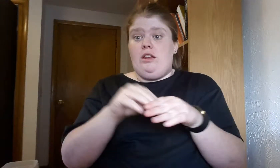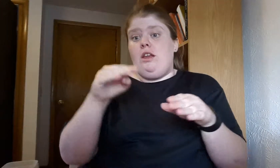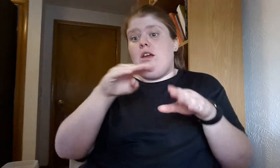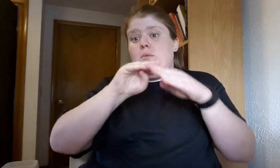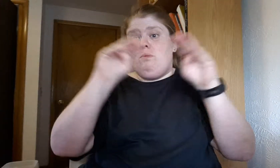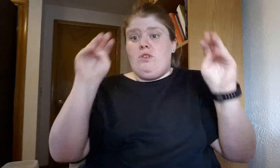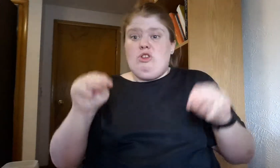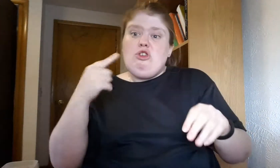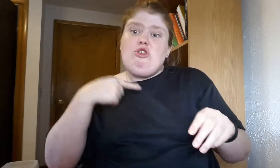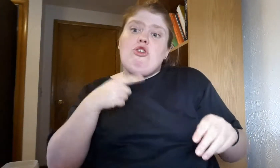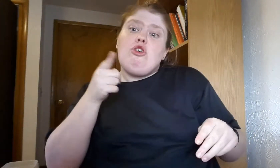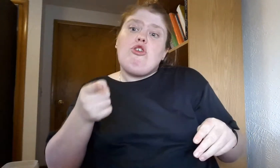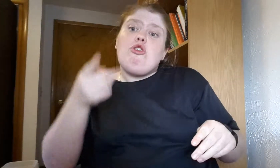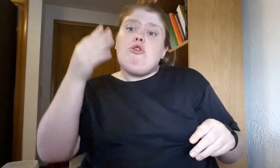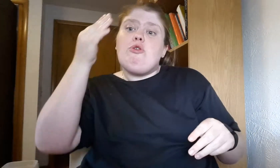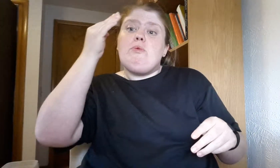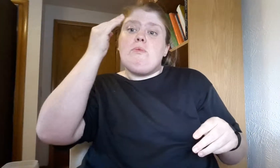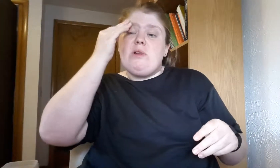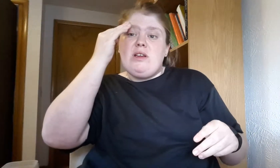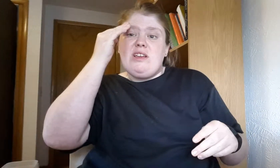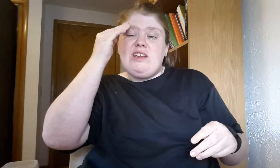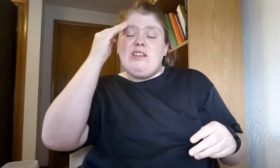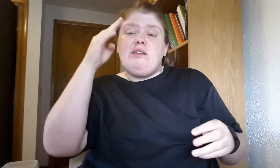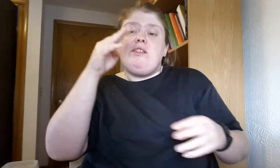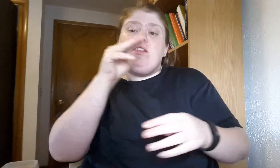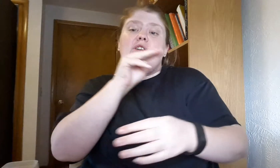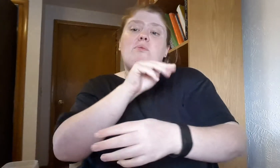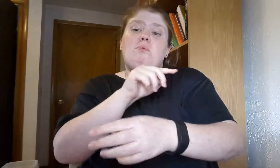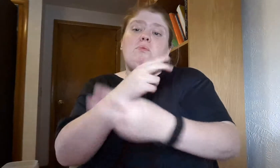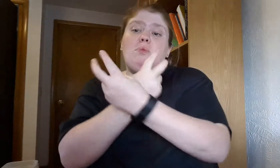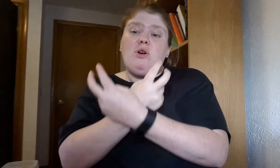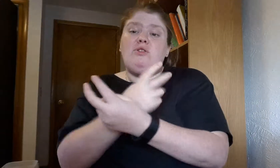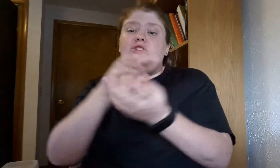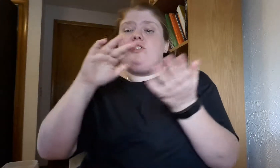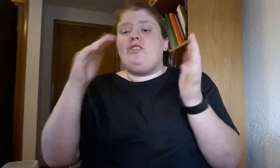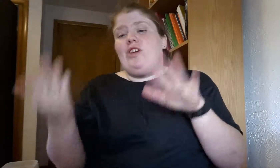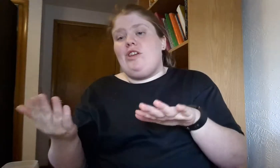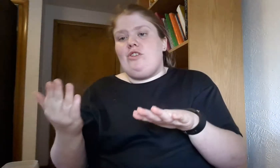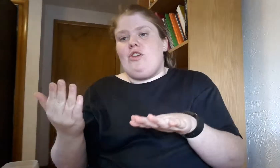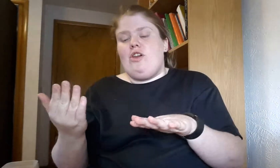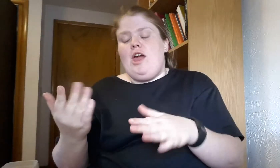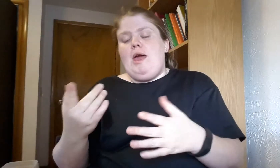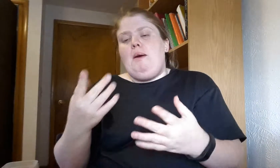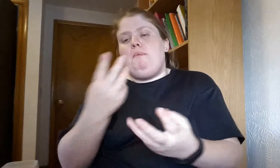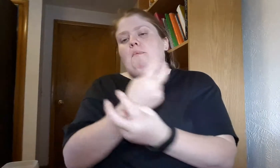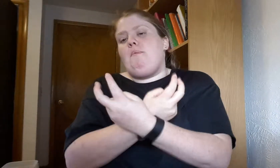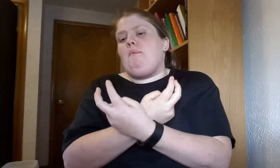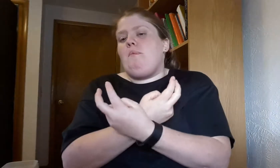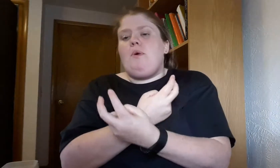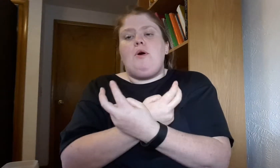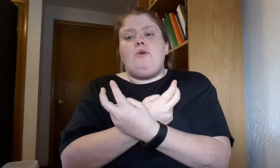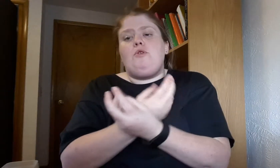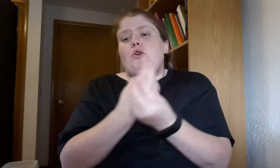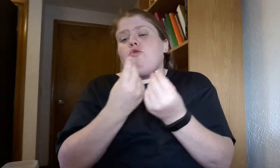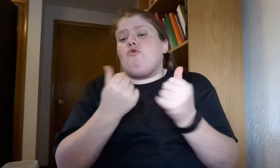think that all bones are dead. Although bones in museums are dry, hard,